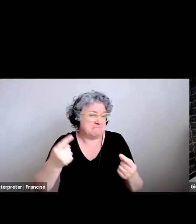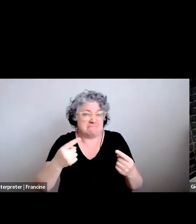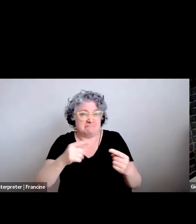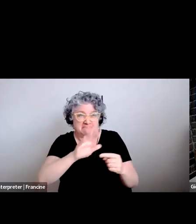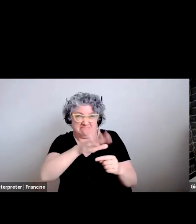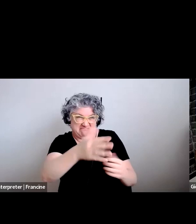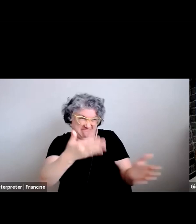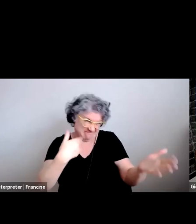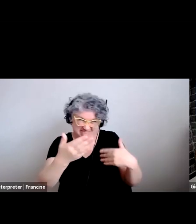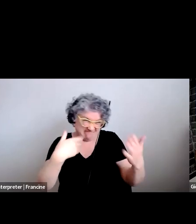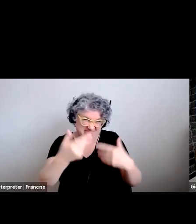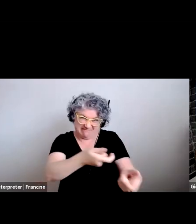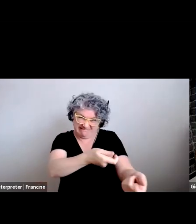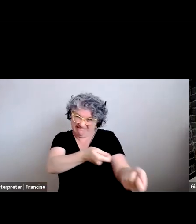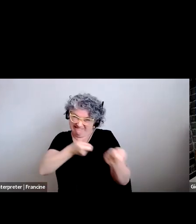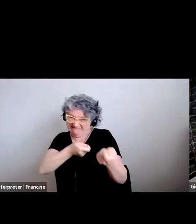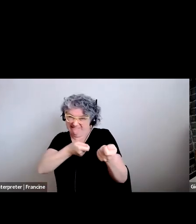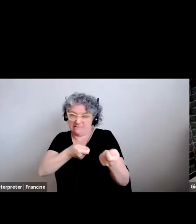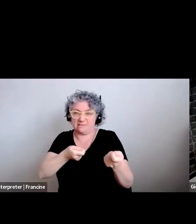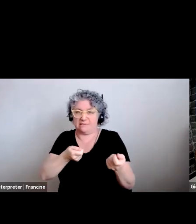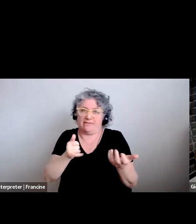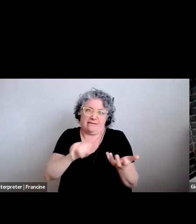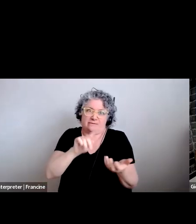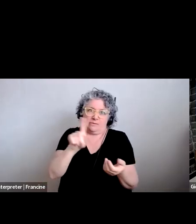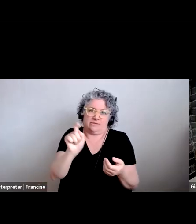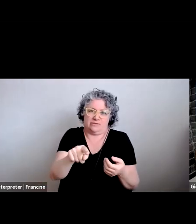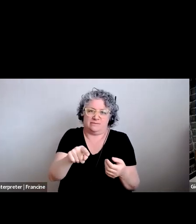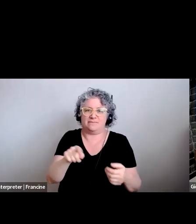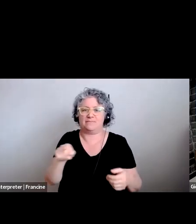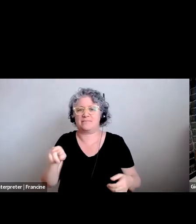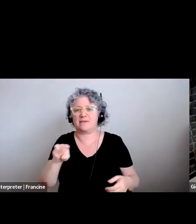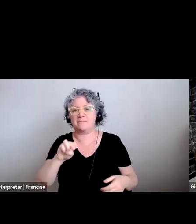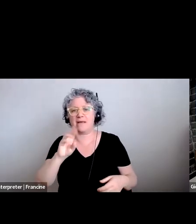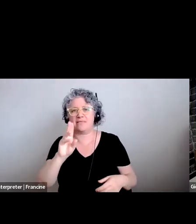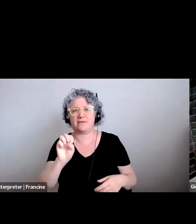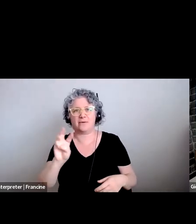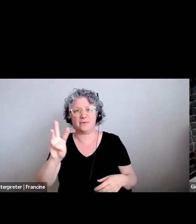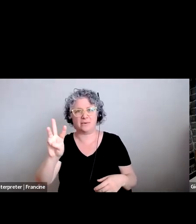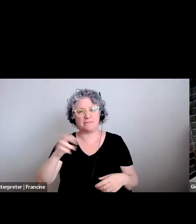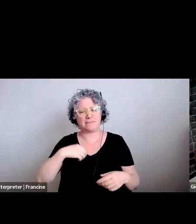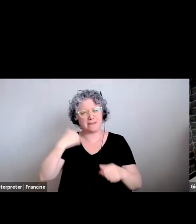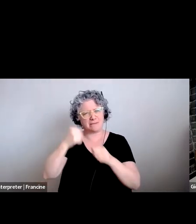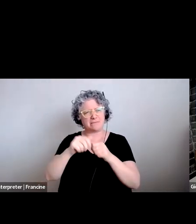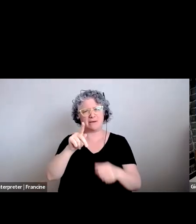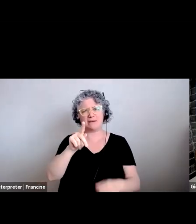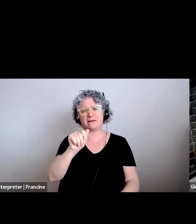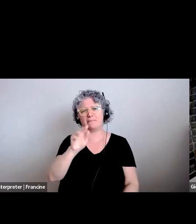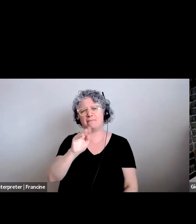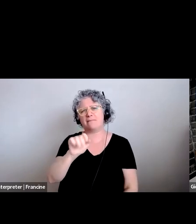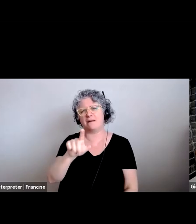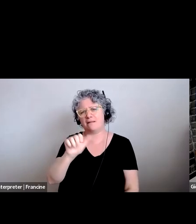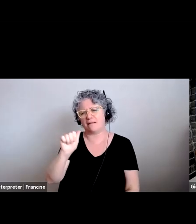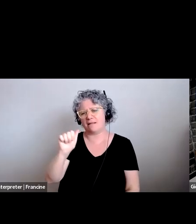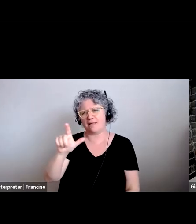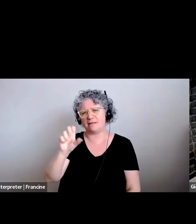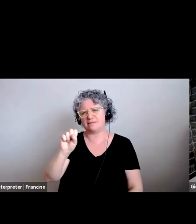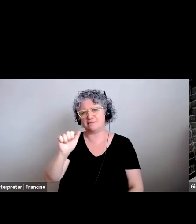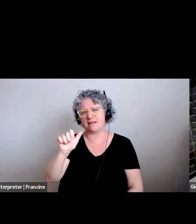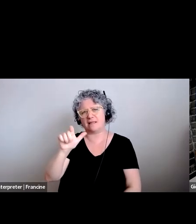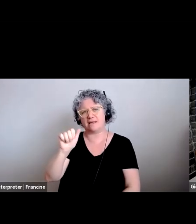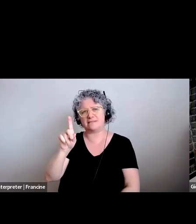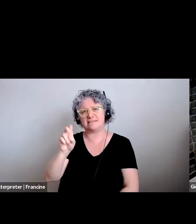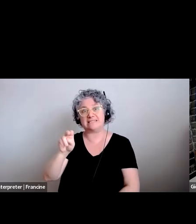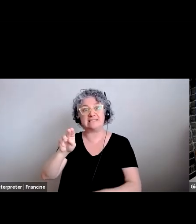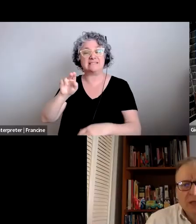audiences? I remember Kamal Al-Salali, who was the theater critic at the Globe for a number of years,